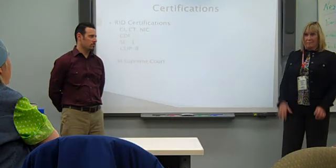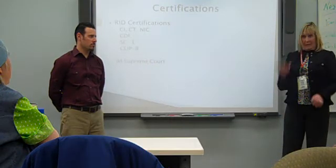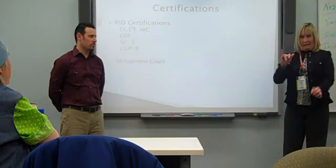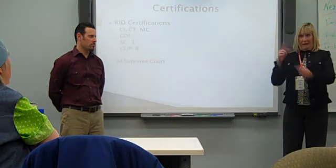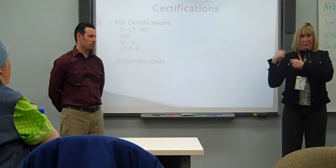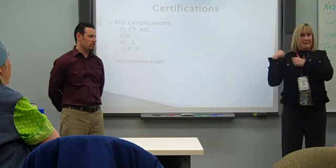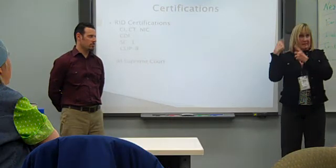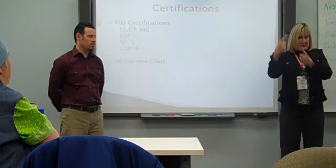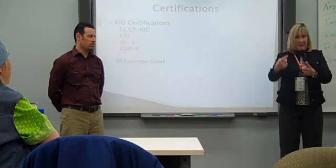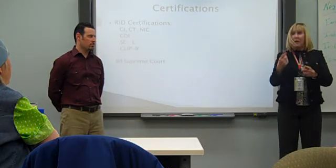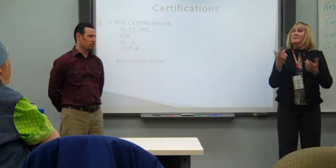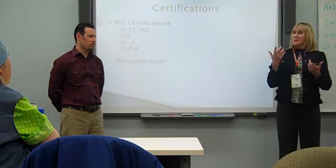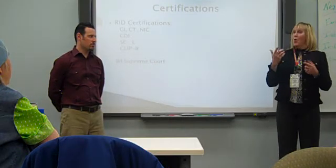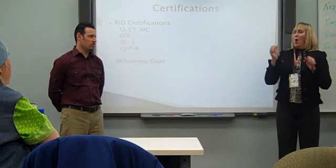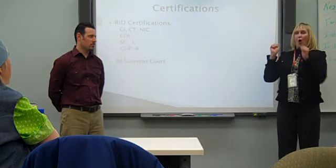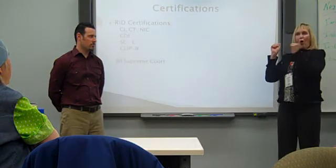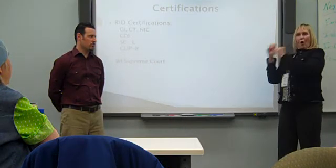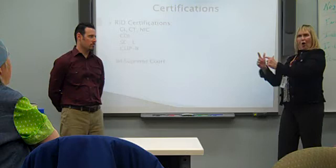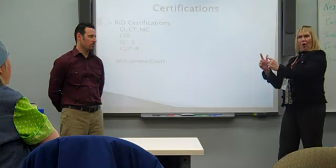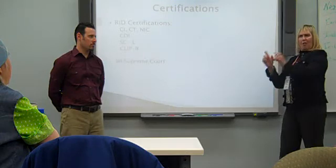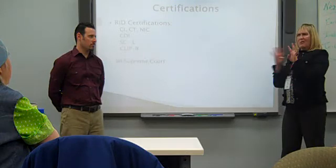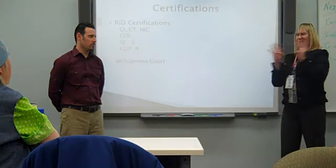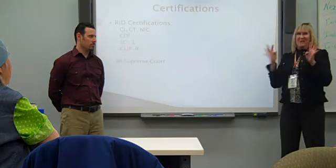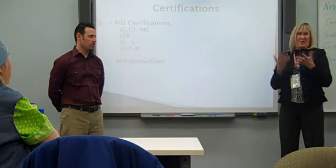And the aunt replied back, "No."